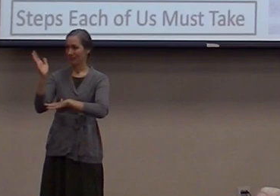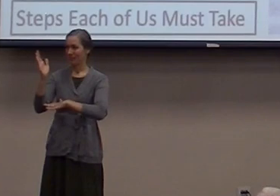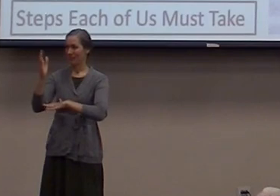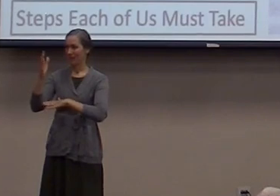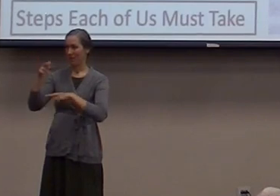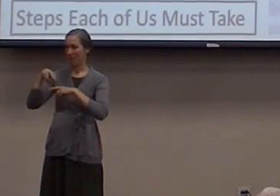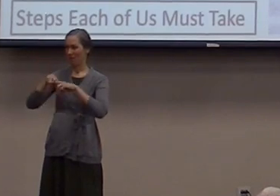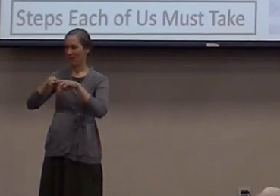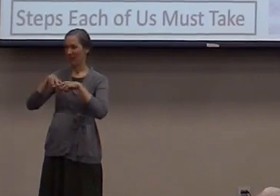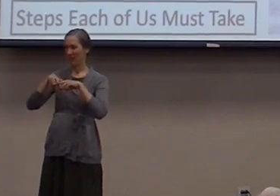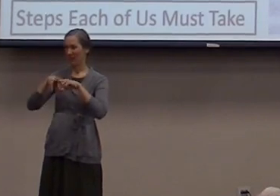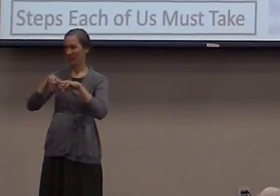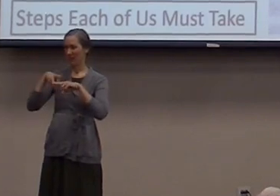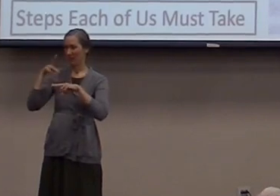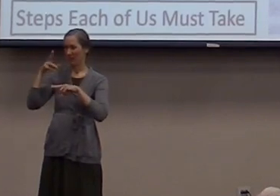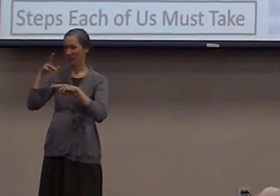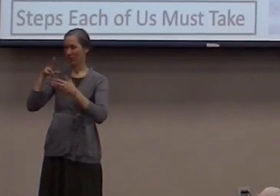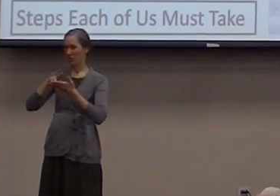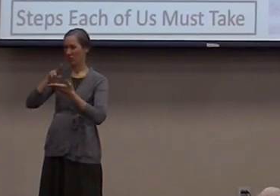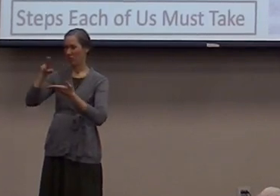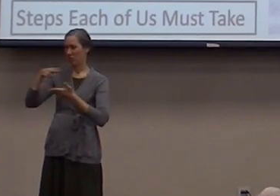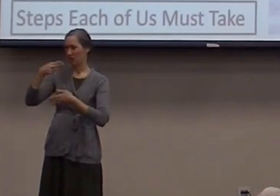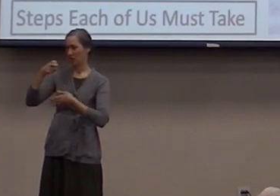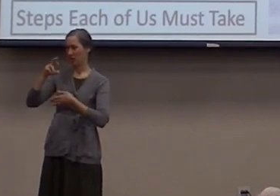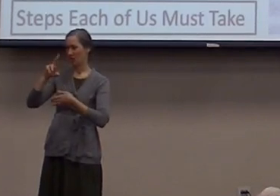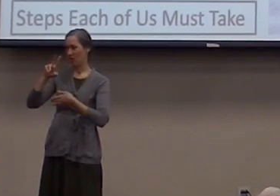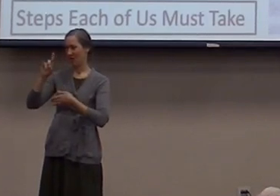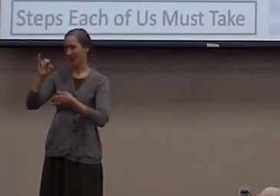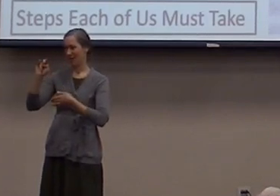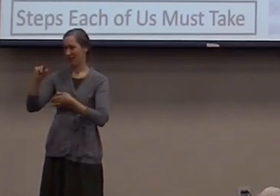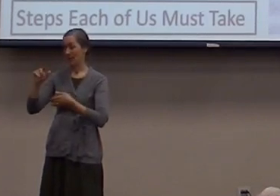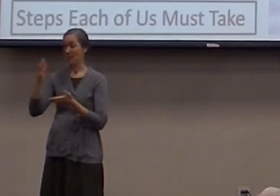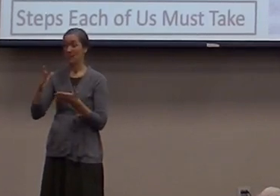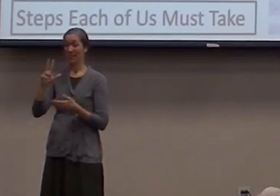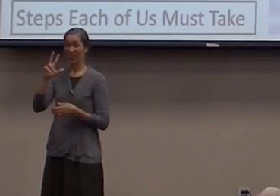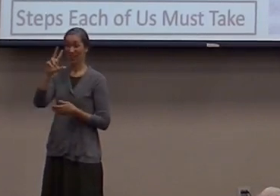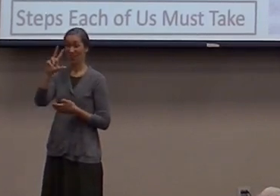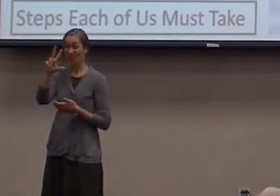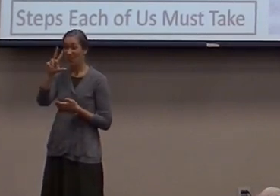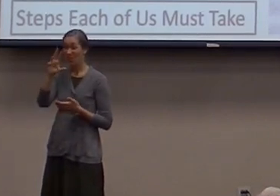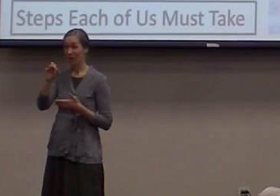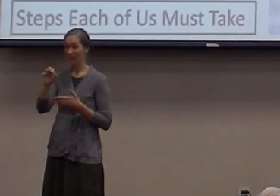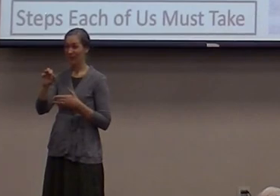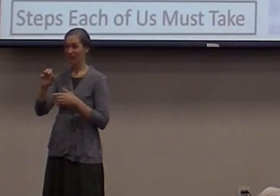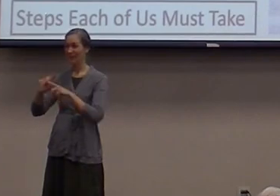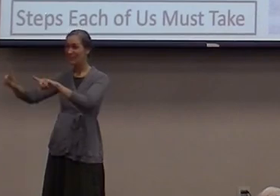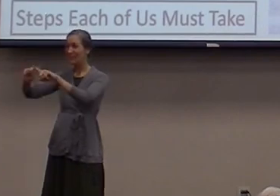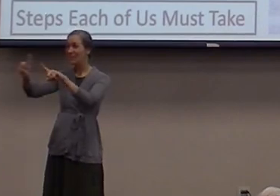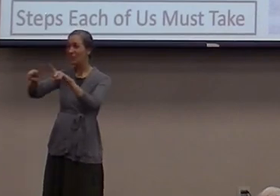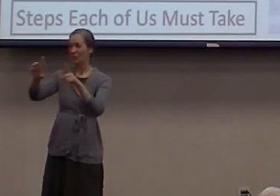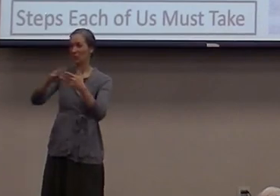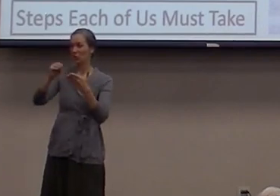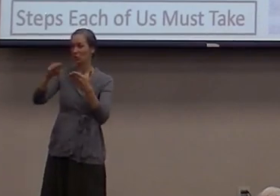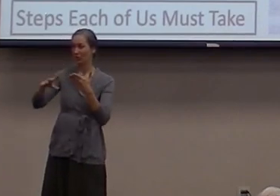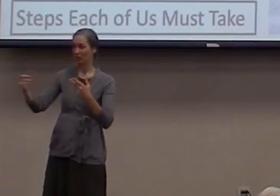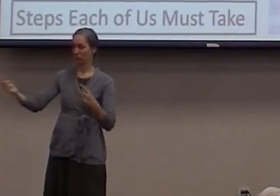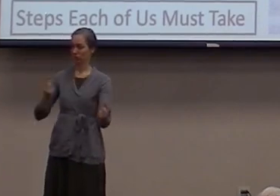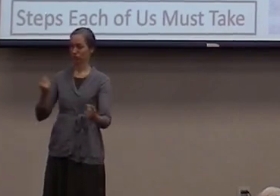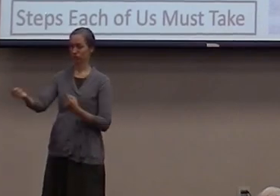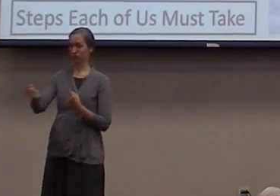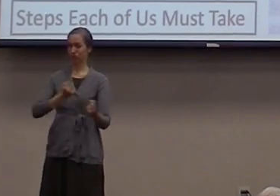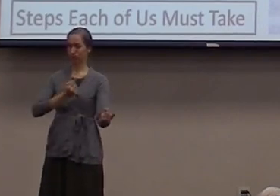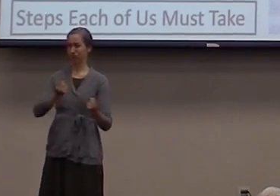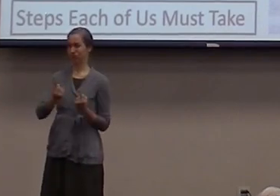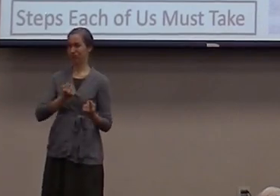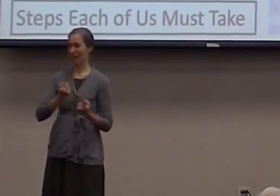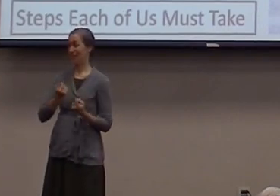and I had about 30 students come up and say, "We just want to say thank you," and they came up and said thank you. I found out later from my